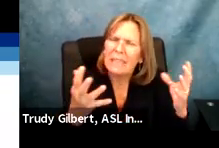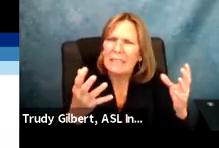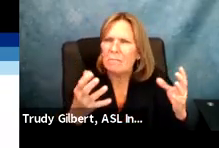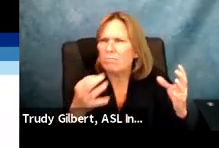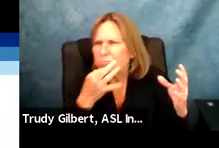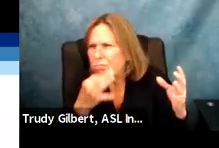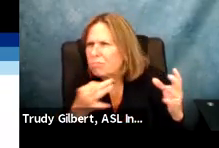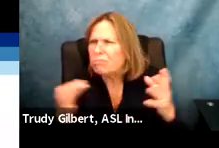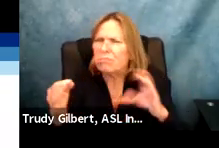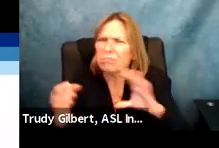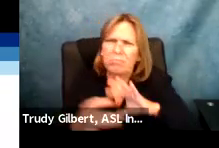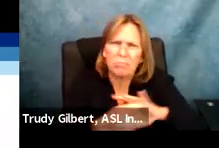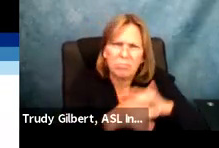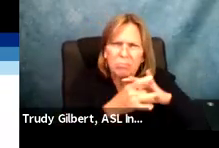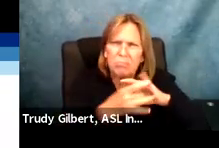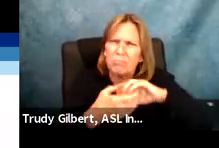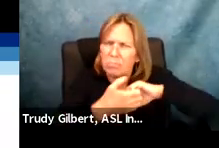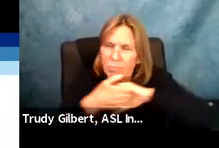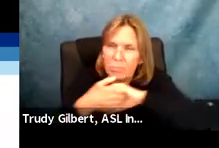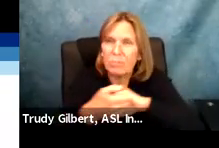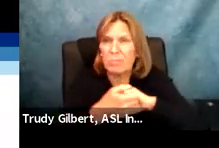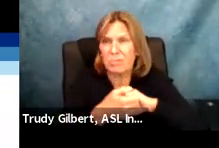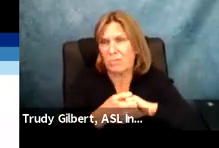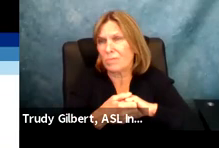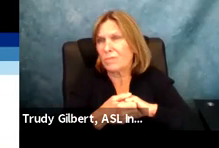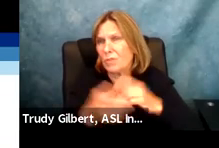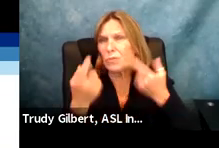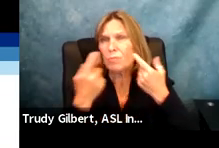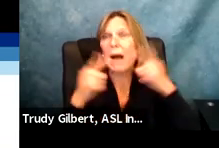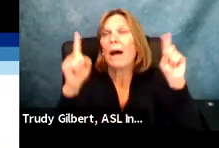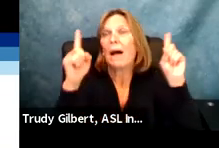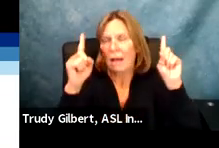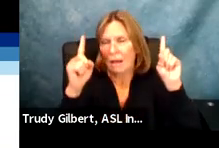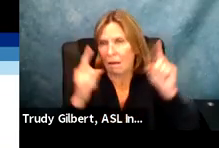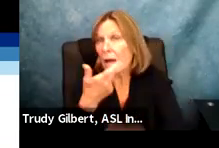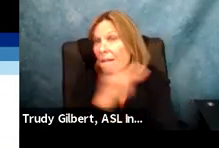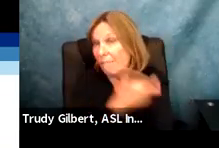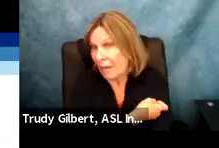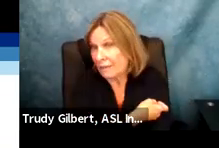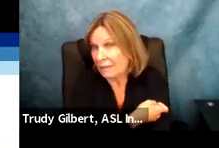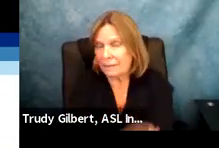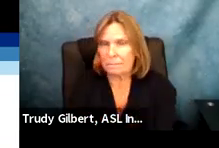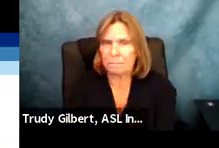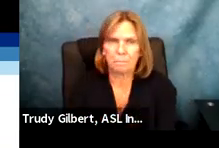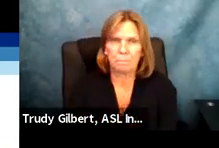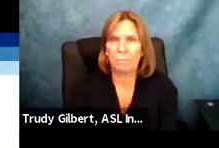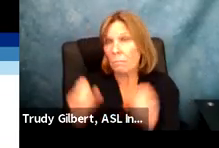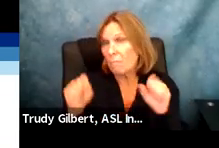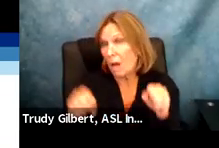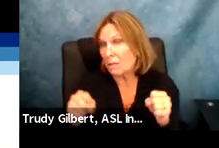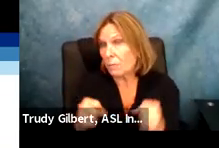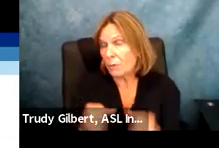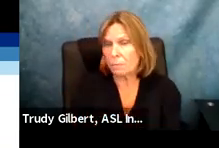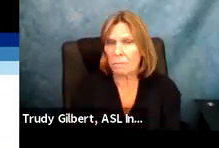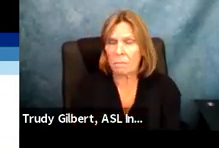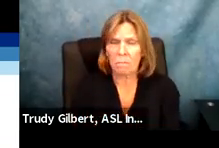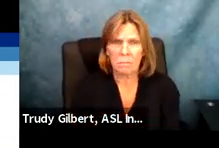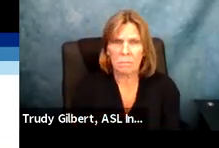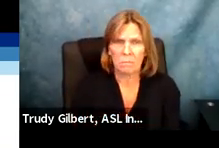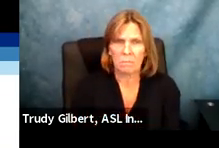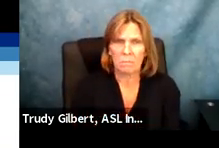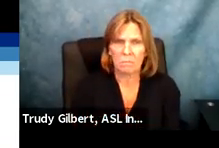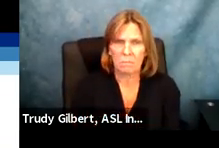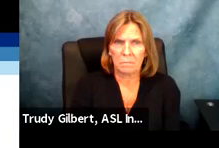make this possible. So I want to talk a little bit about the vaccines that you